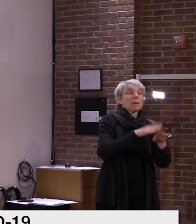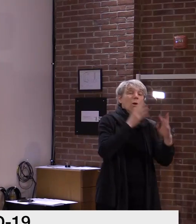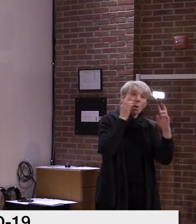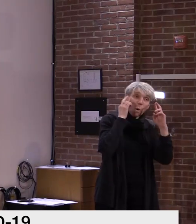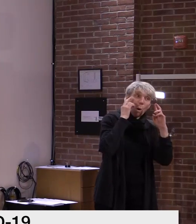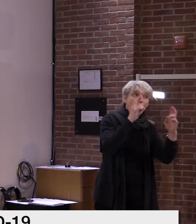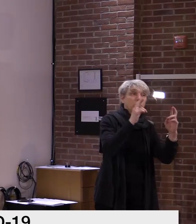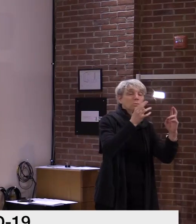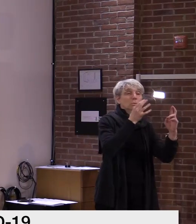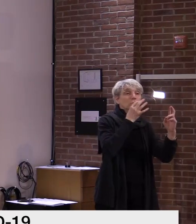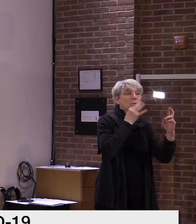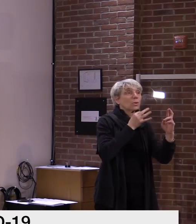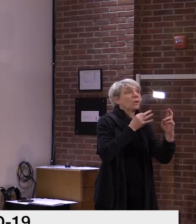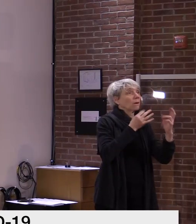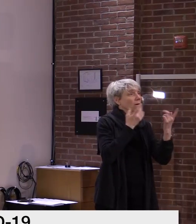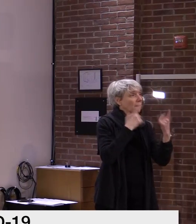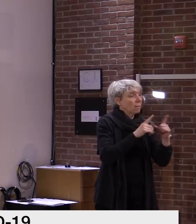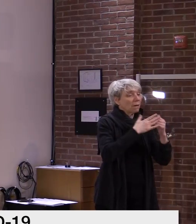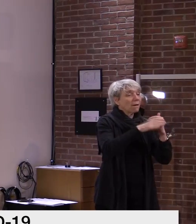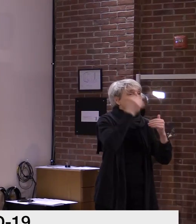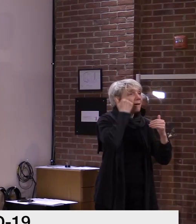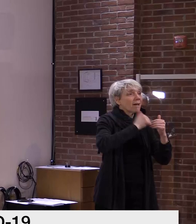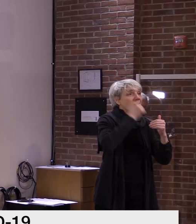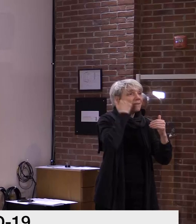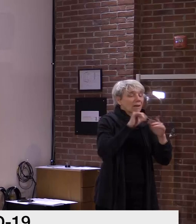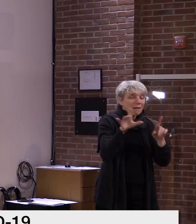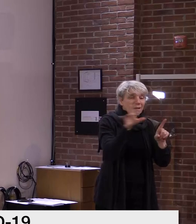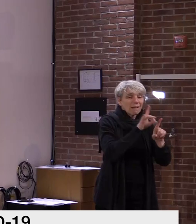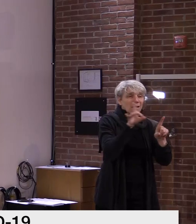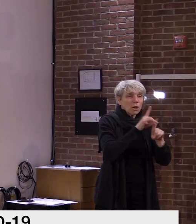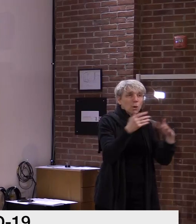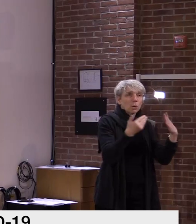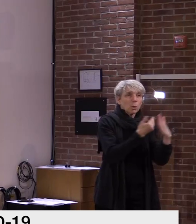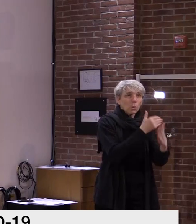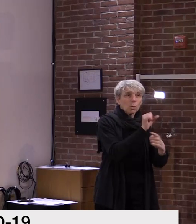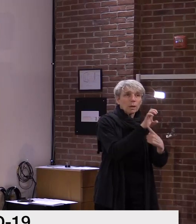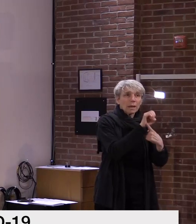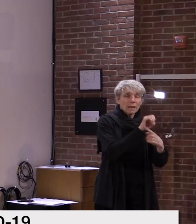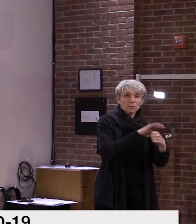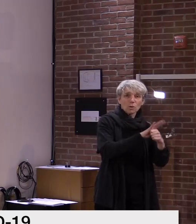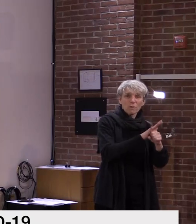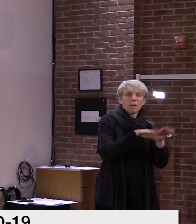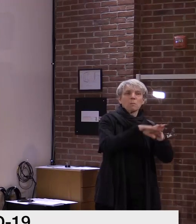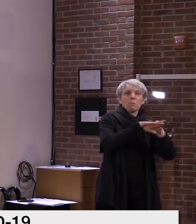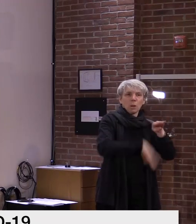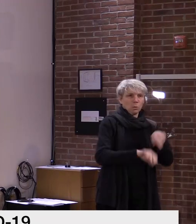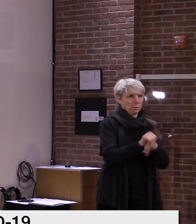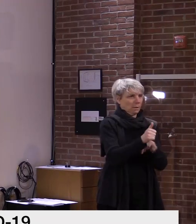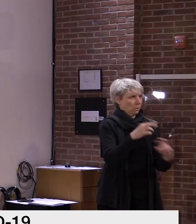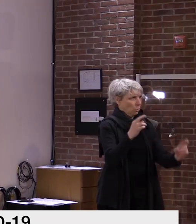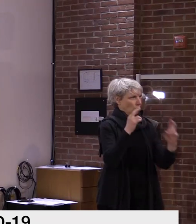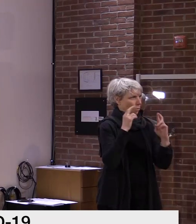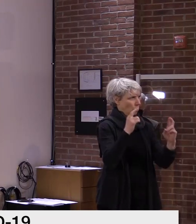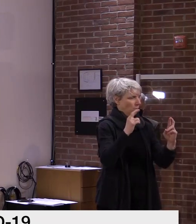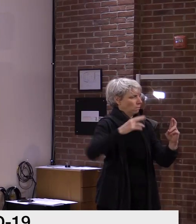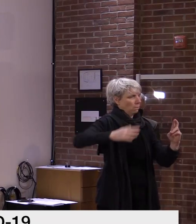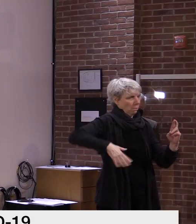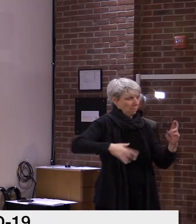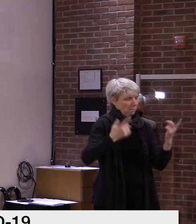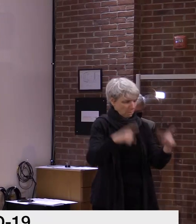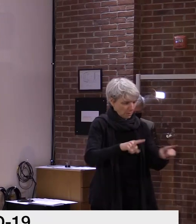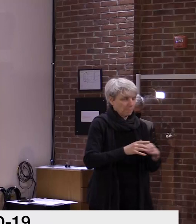have days with single-digit case counts, but we're not quite there yet. Our positivity